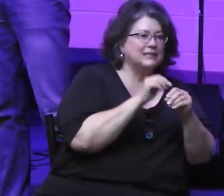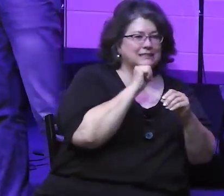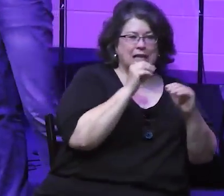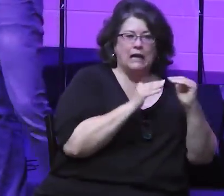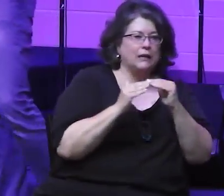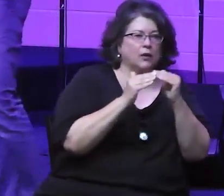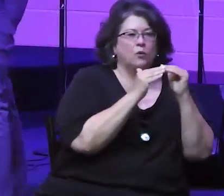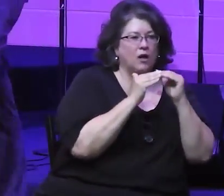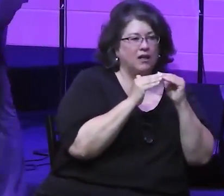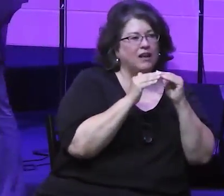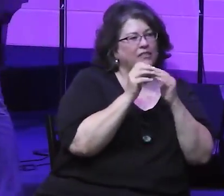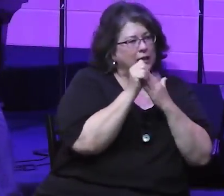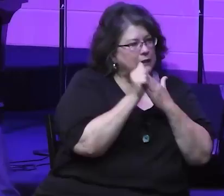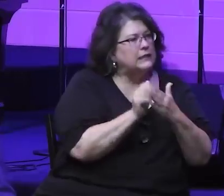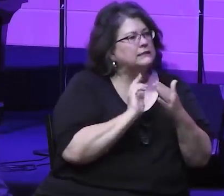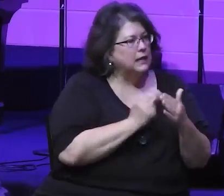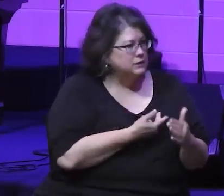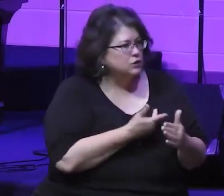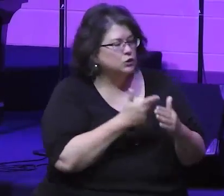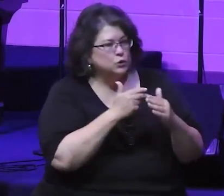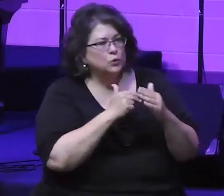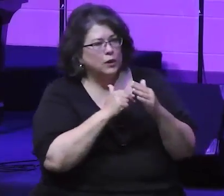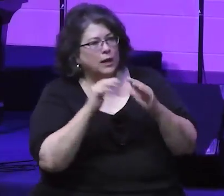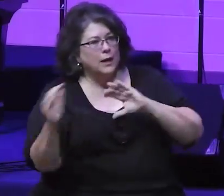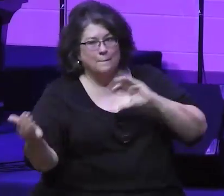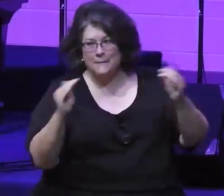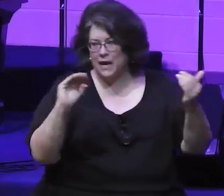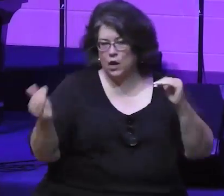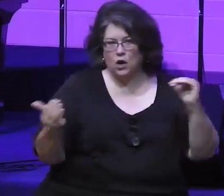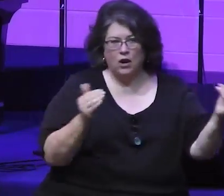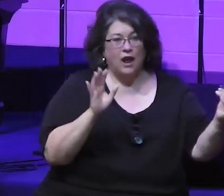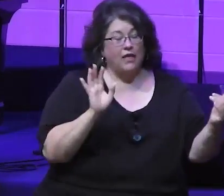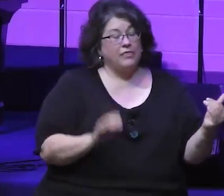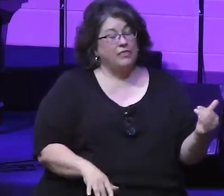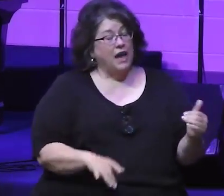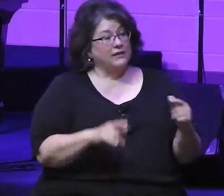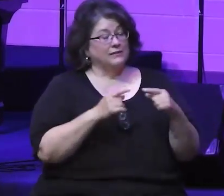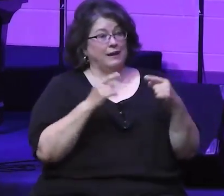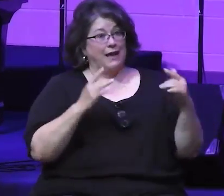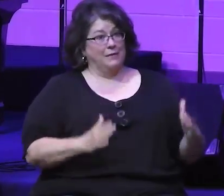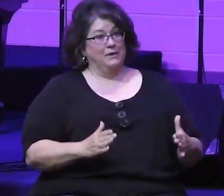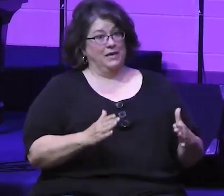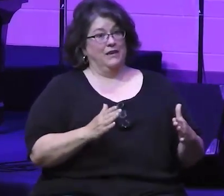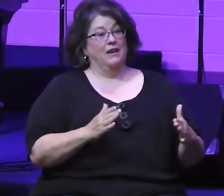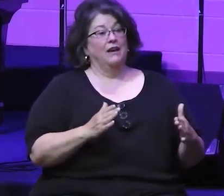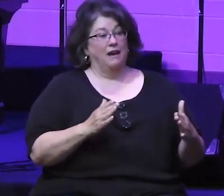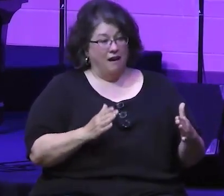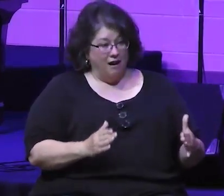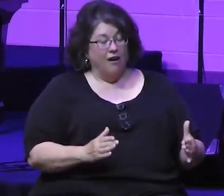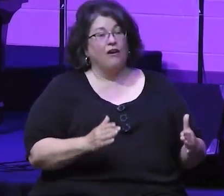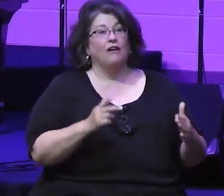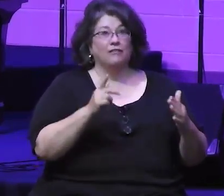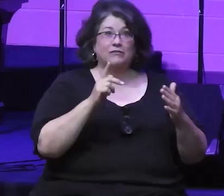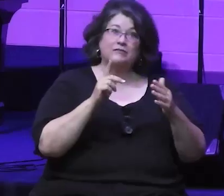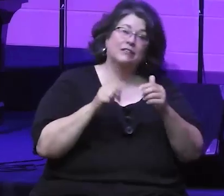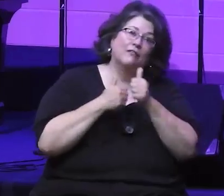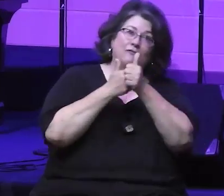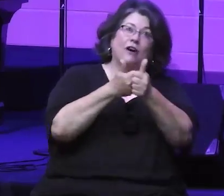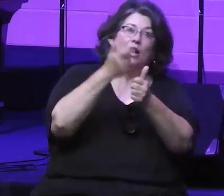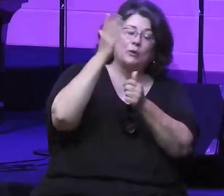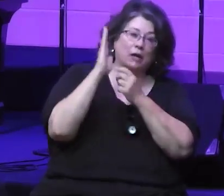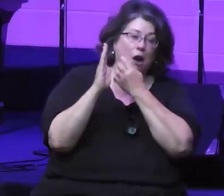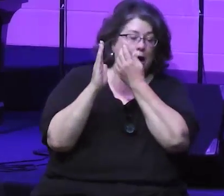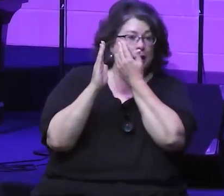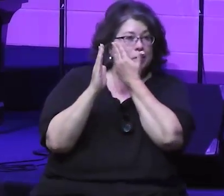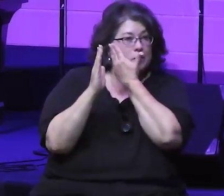and comparison is simply the enemy of spiritual formation, and it's an enemy of whole life stewardship. Because I stopped thinking about, what are the hand